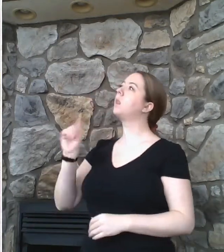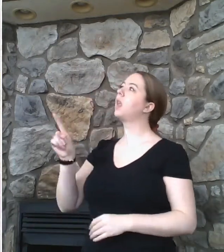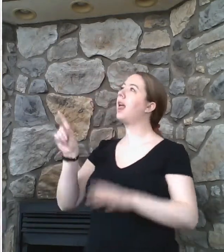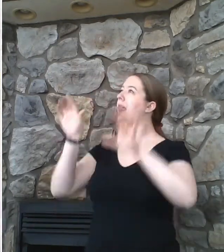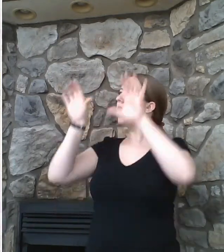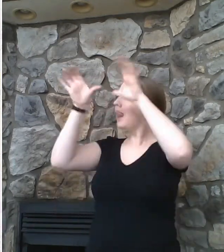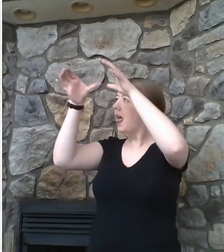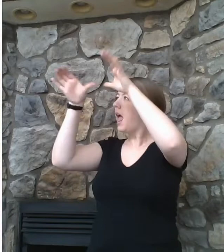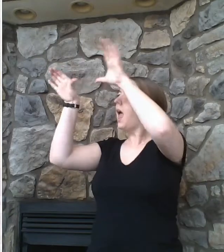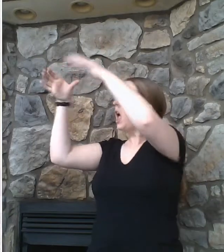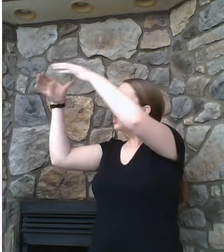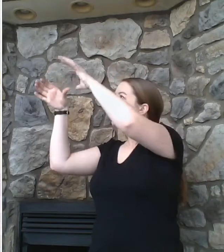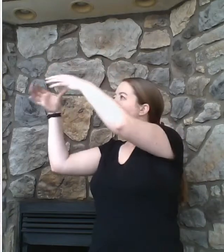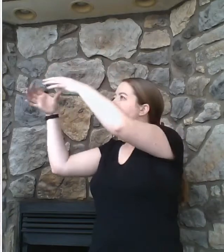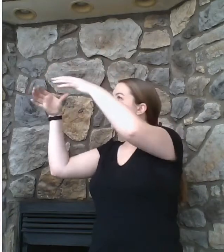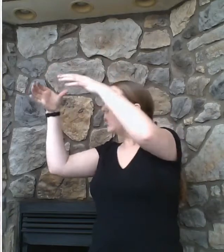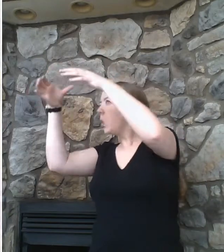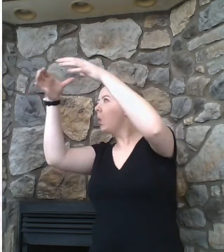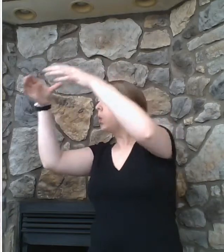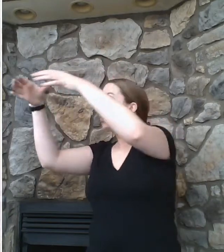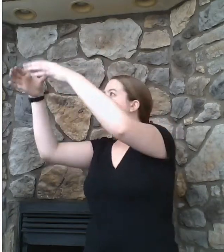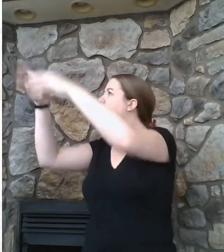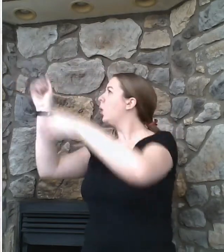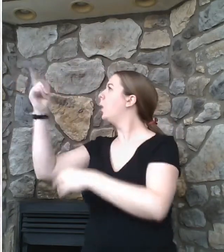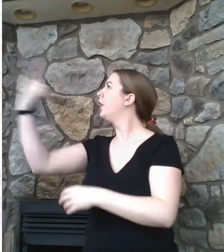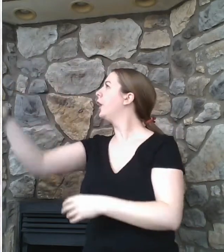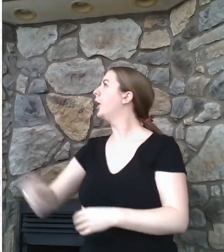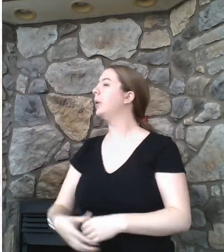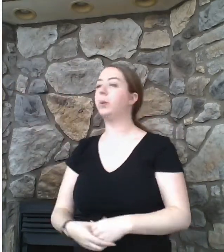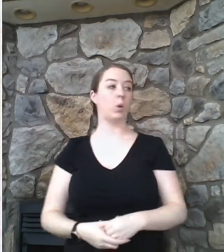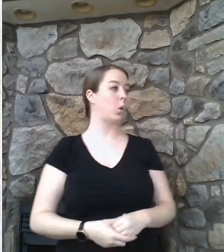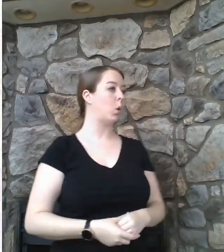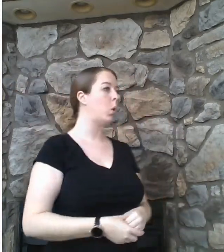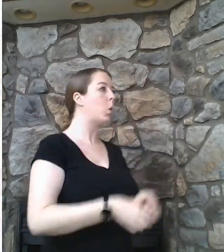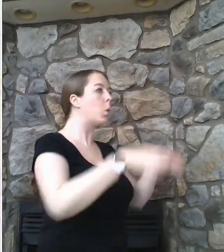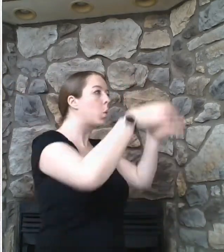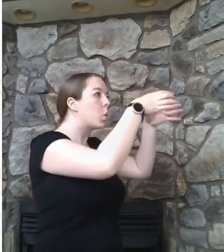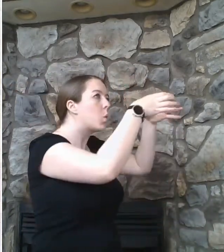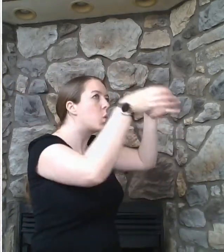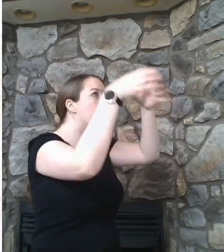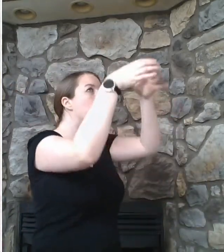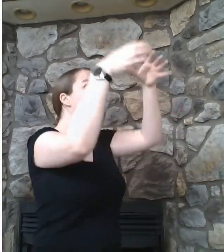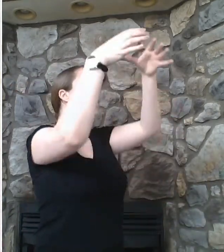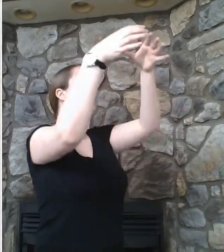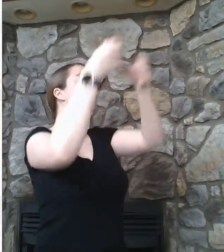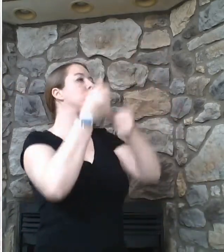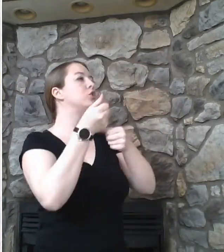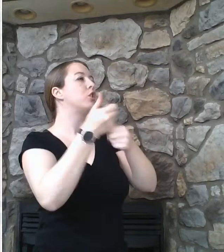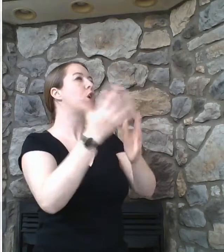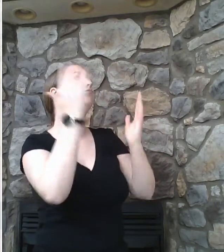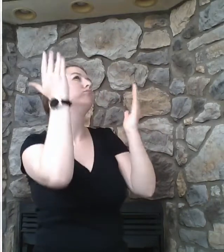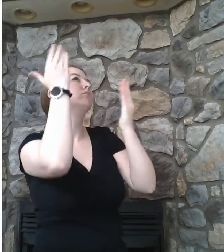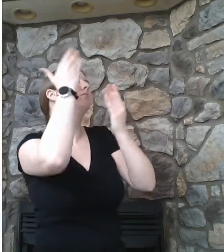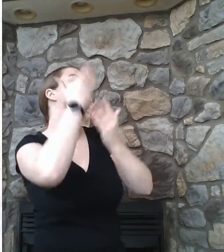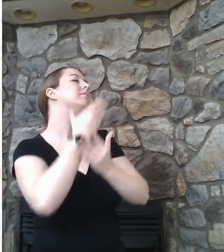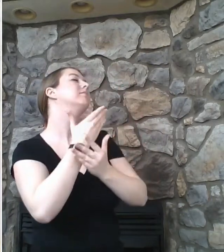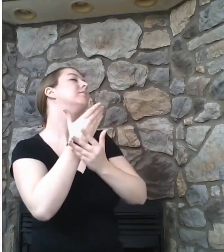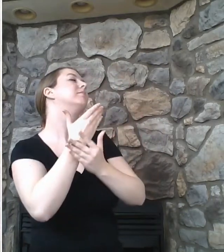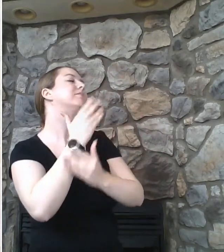And where do clouds go when they move across the sky? To make shade somewhere